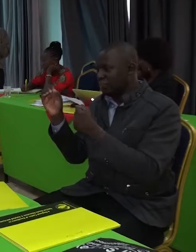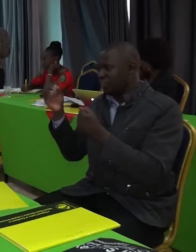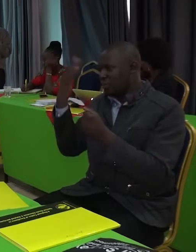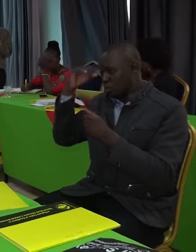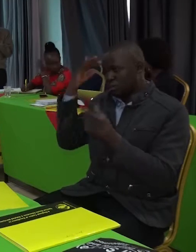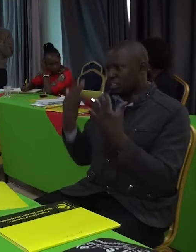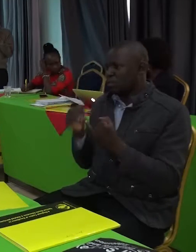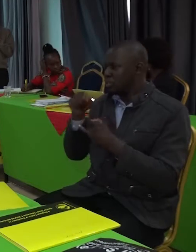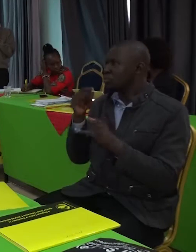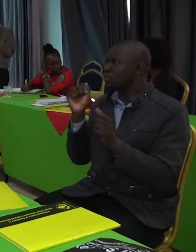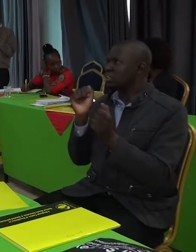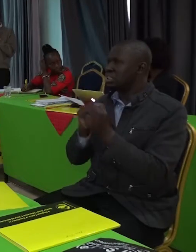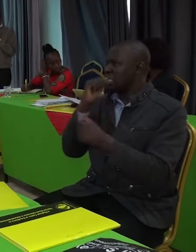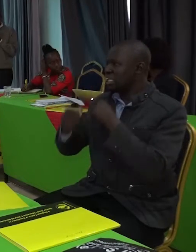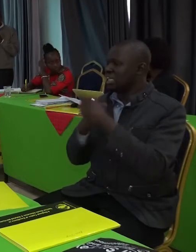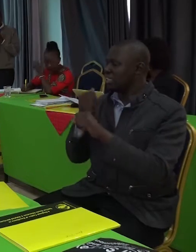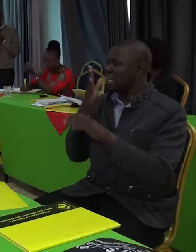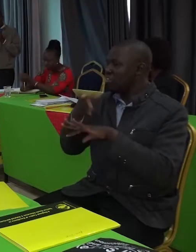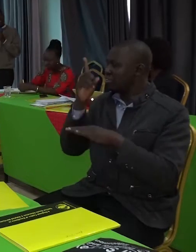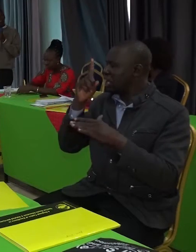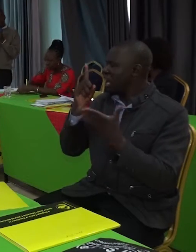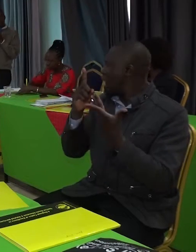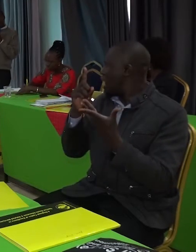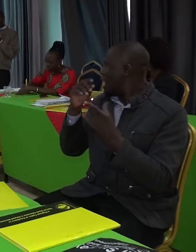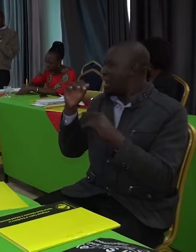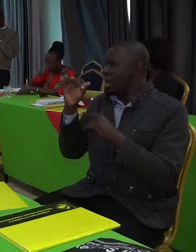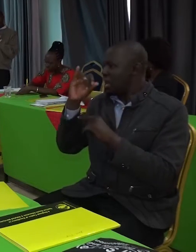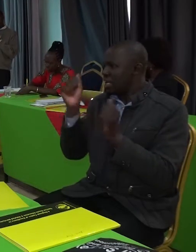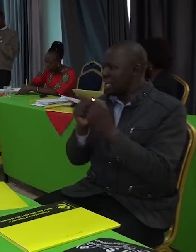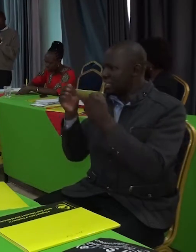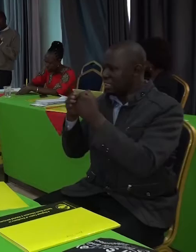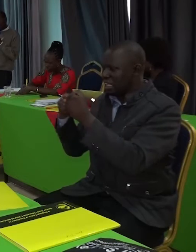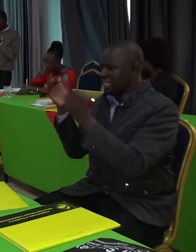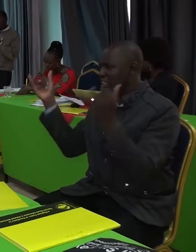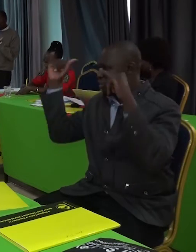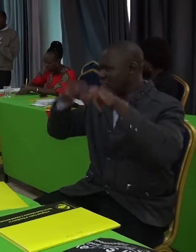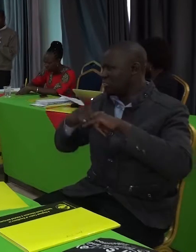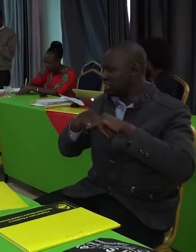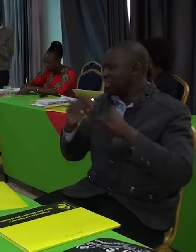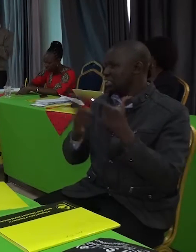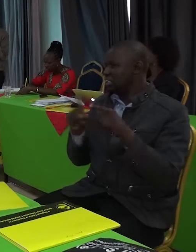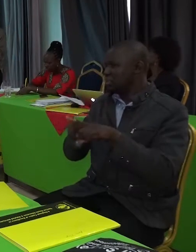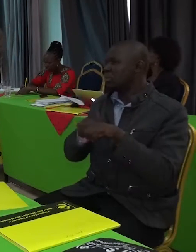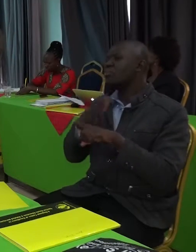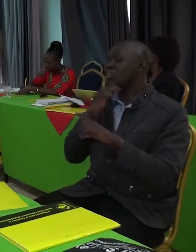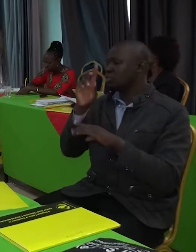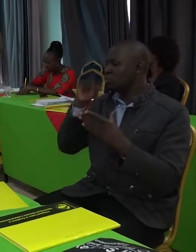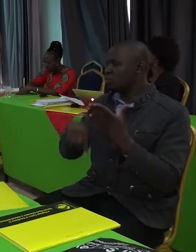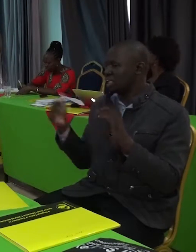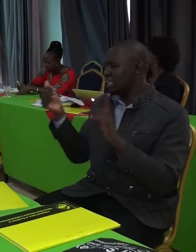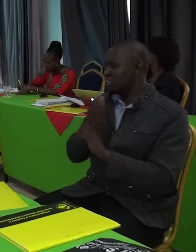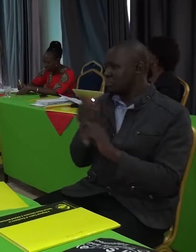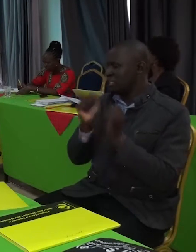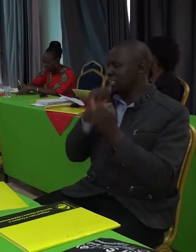Jomtien. Jomtien was 1990, Salamanca was now a review of it to see the achievements 10 years